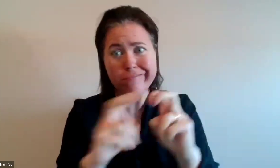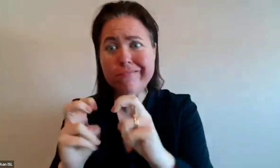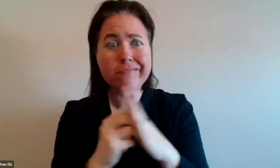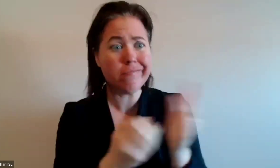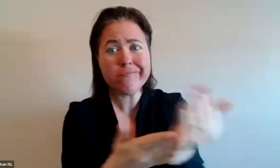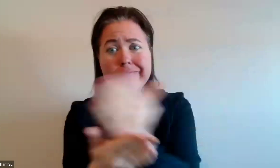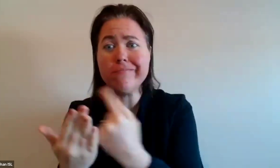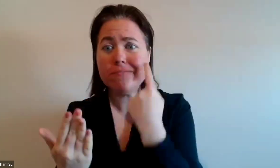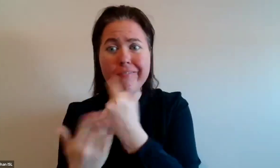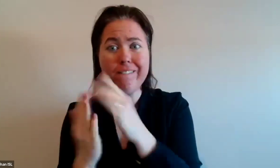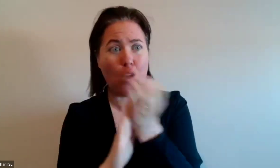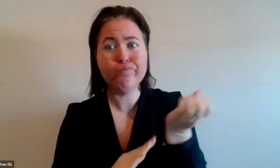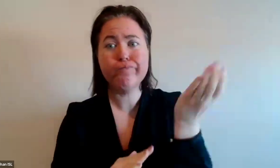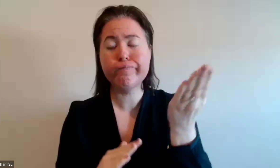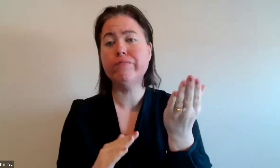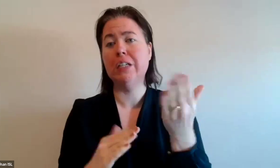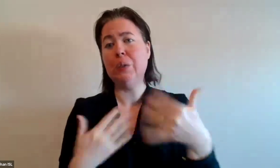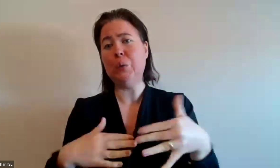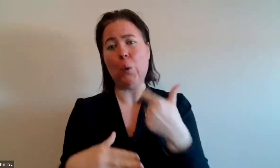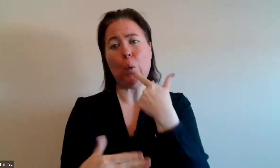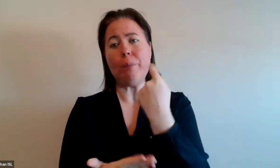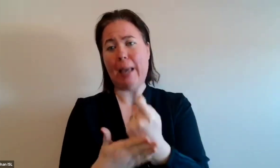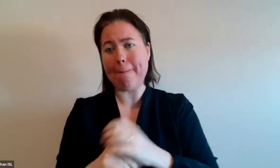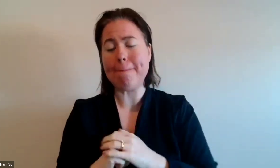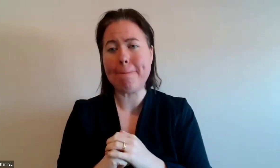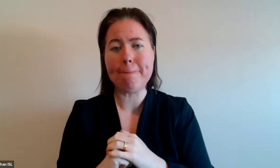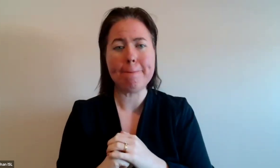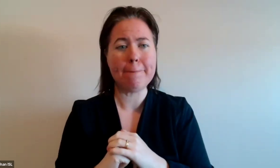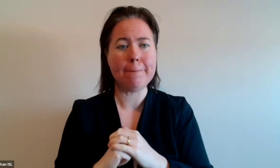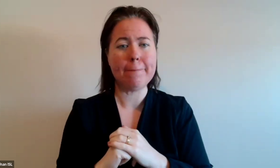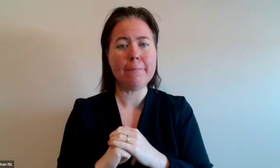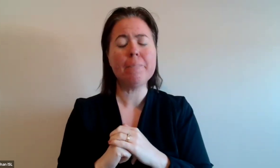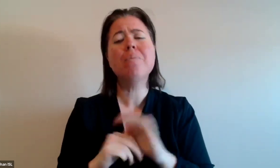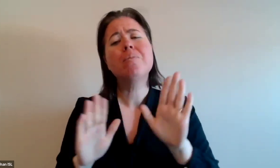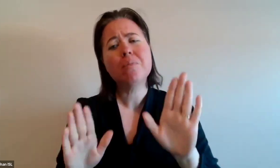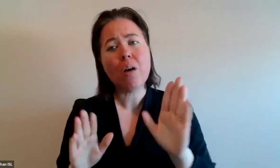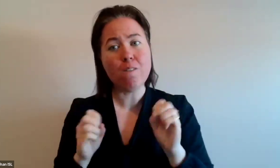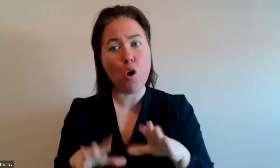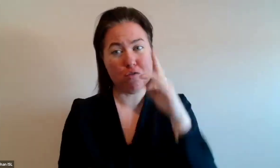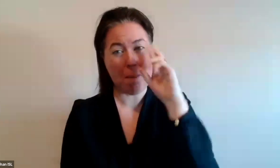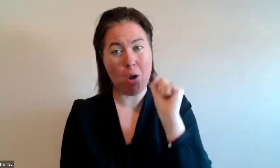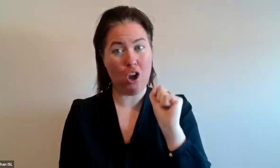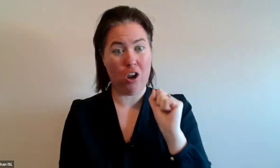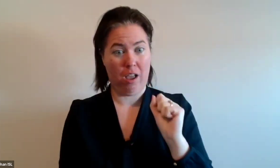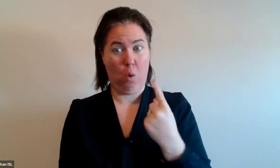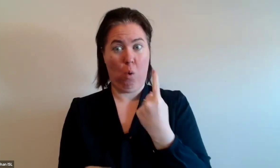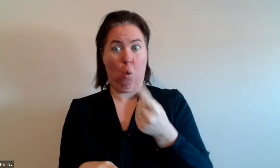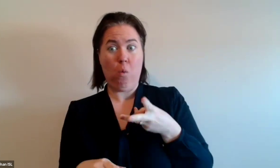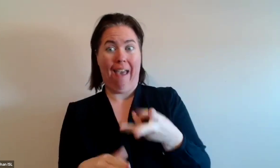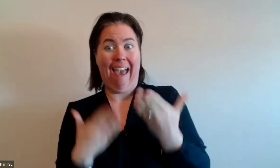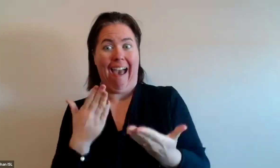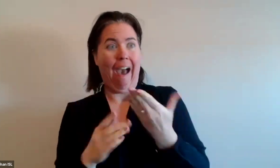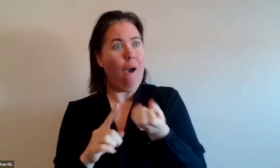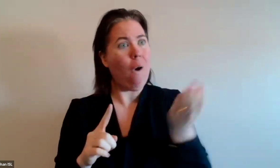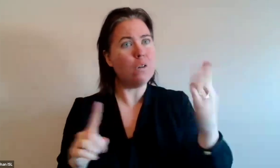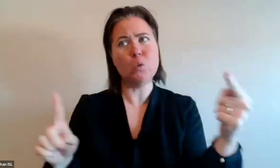submissions. And I do want to say as well that, of course, you know, this is not the only way we should be thinking and talking about holding the